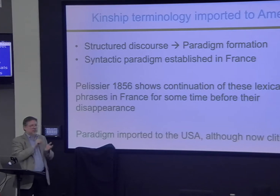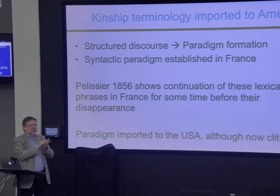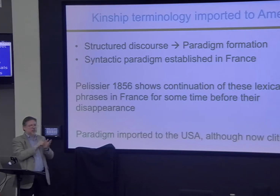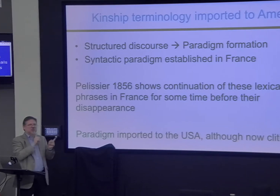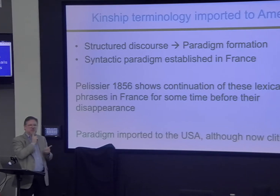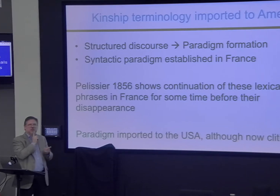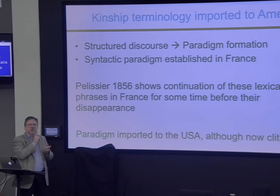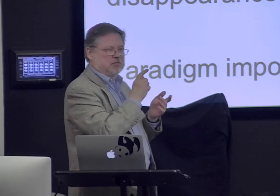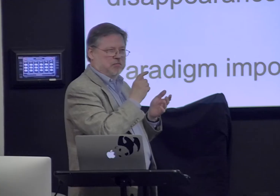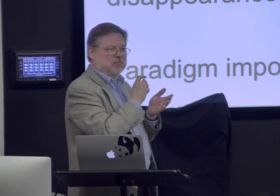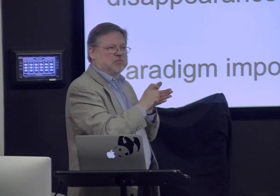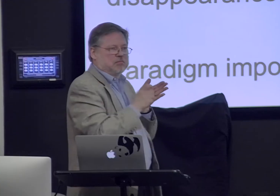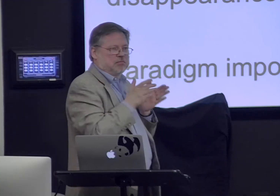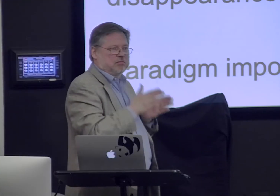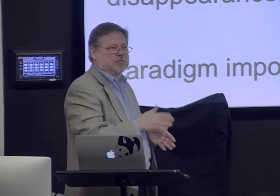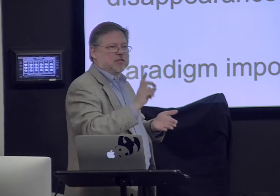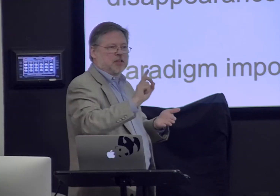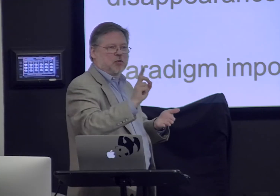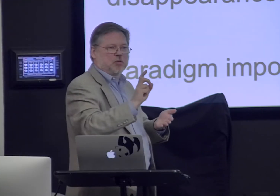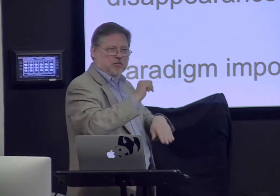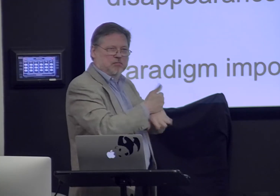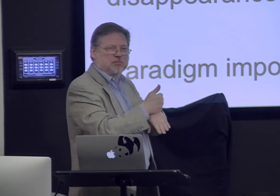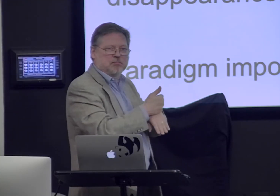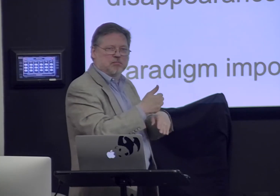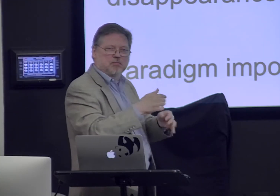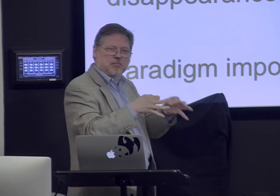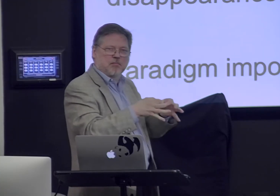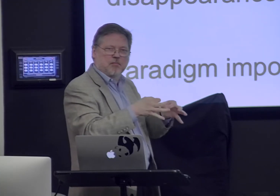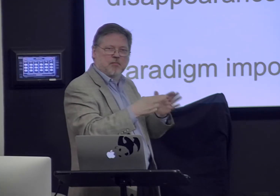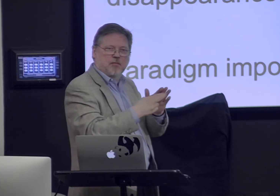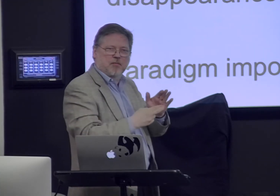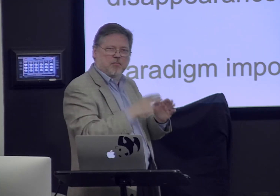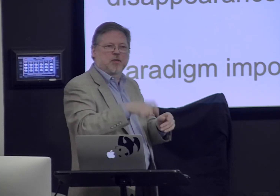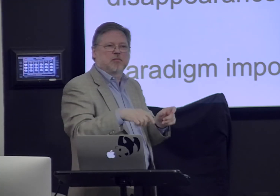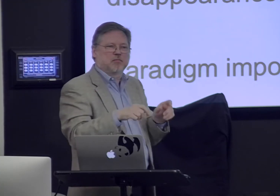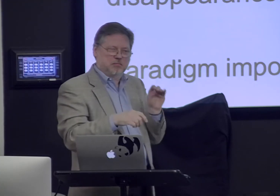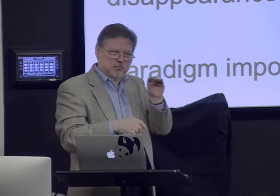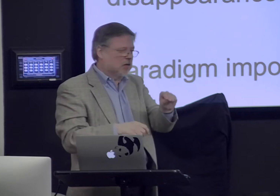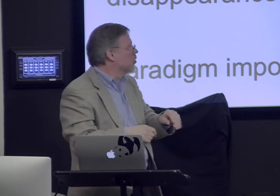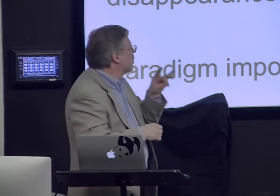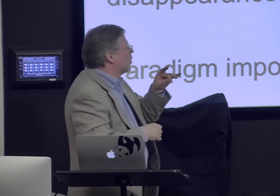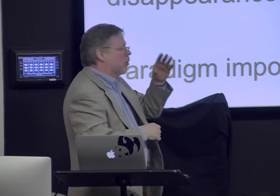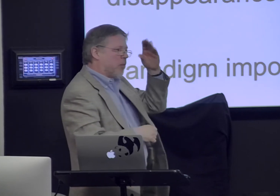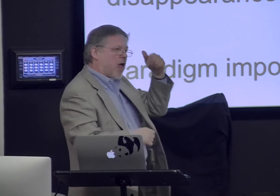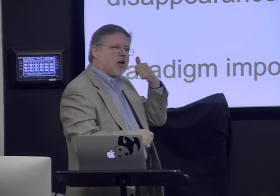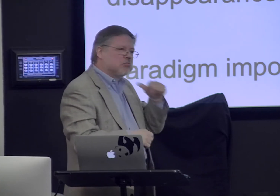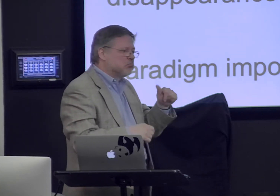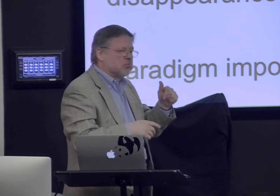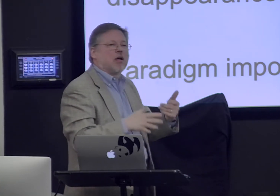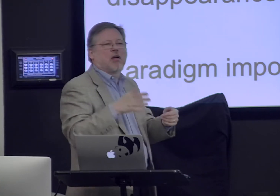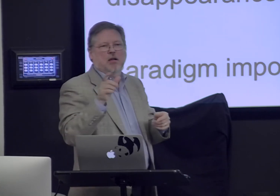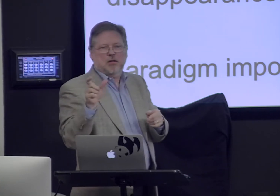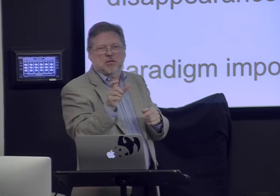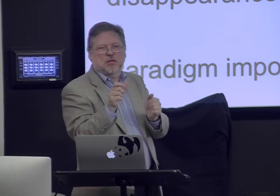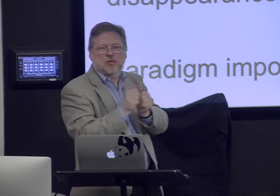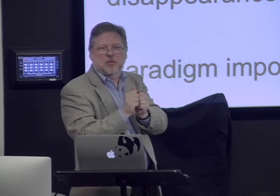Pellicier's 1856 publication, which was a dictionary, also shows this same rule for forming